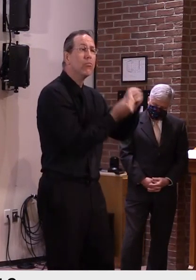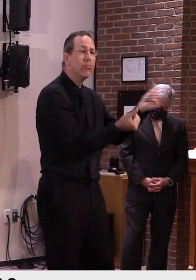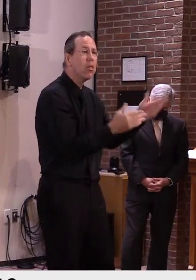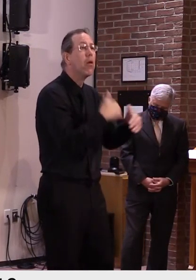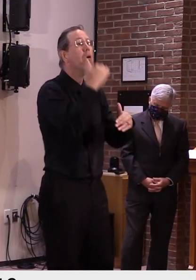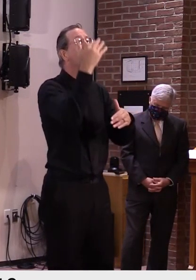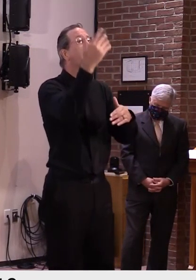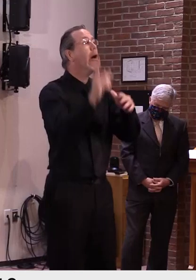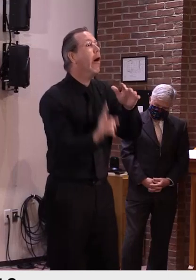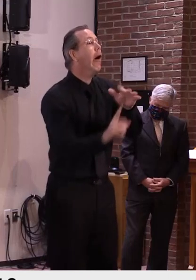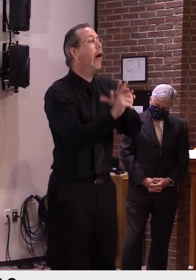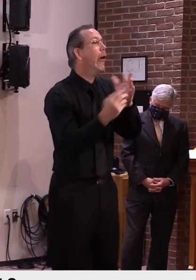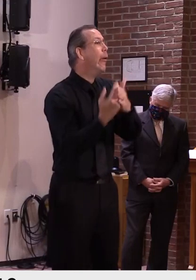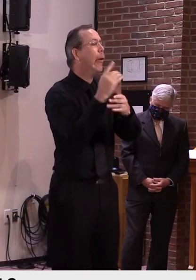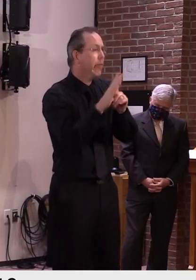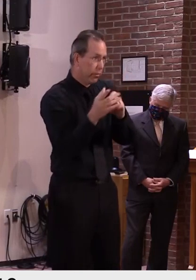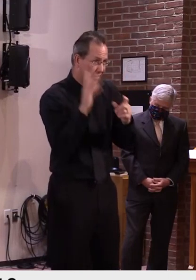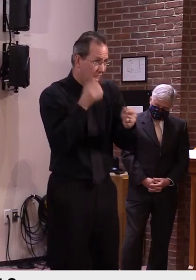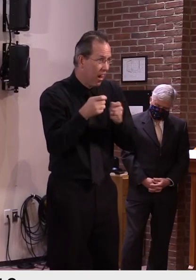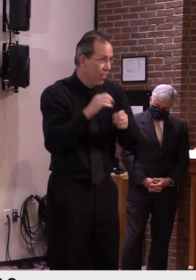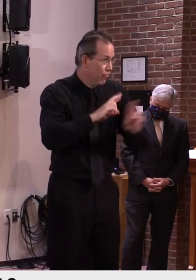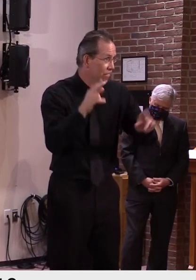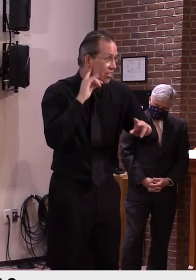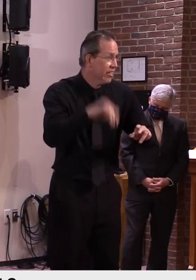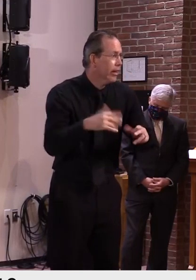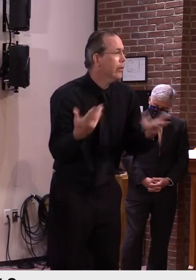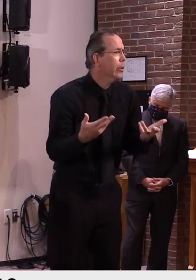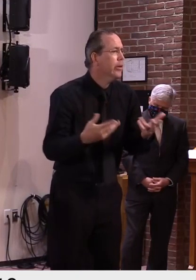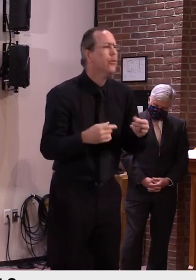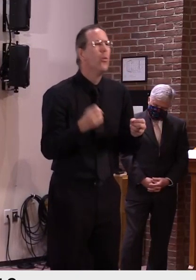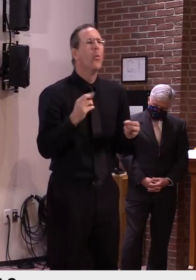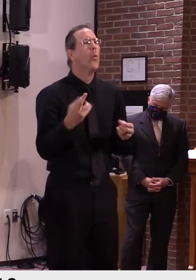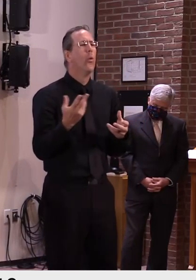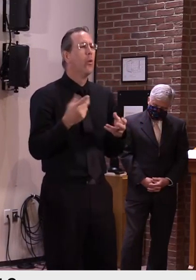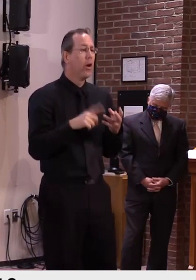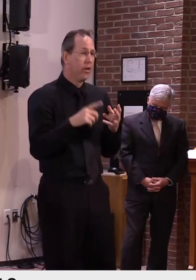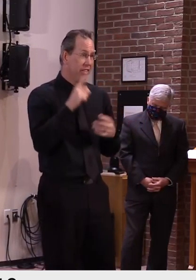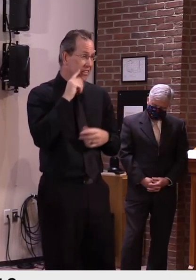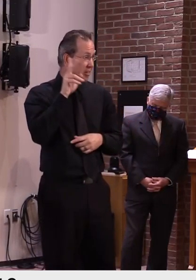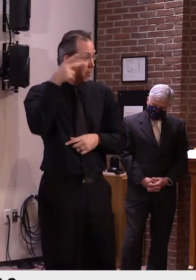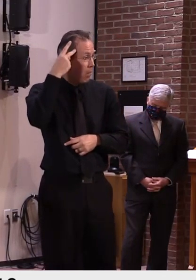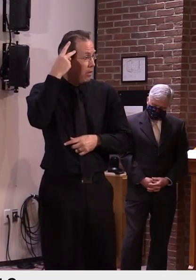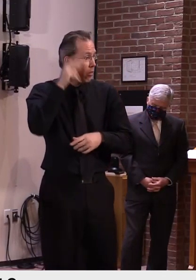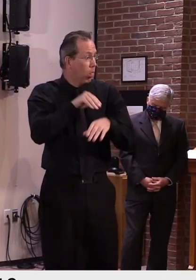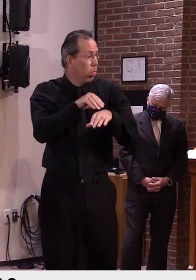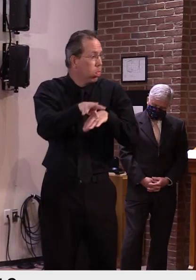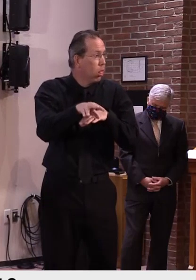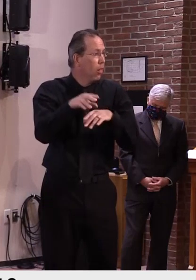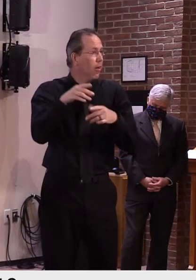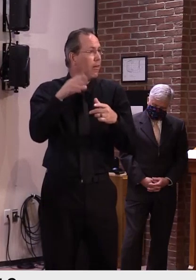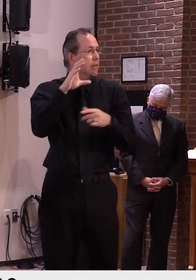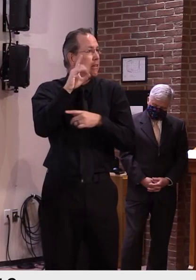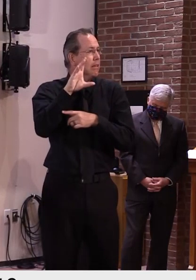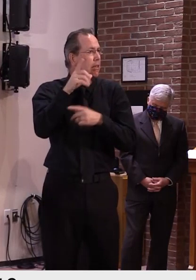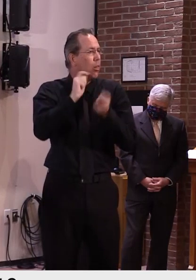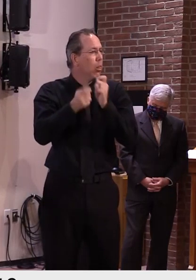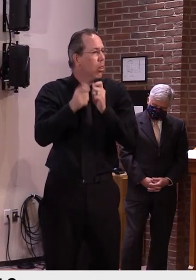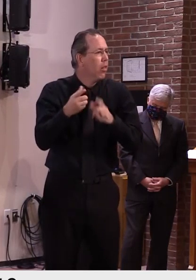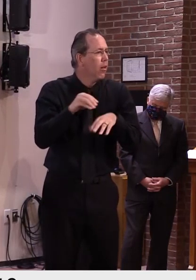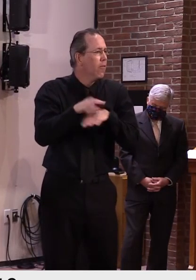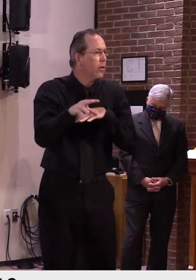interference with the CDC and perhaps the FDA something that is a matter of great concern